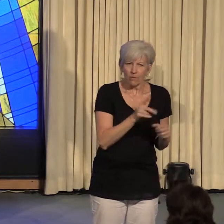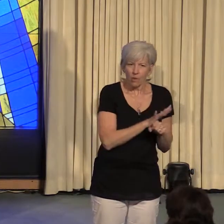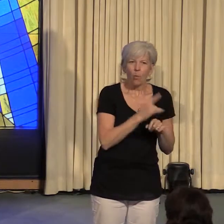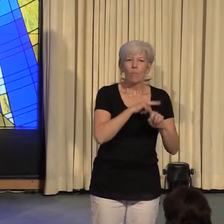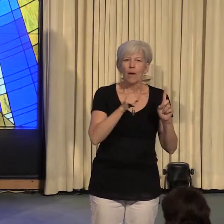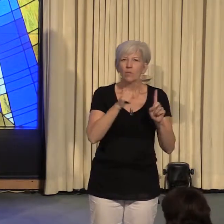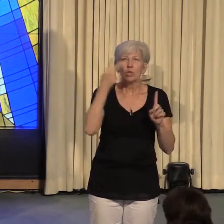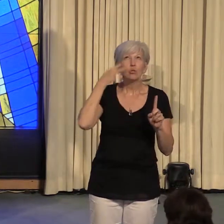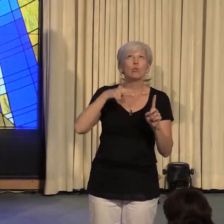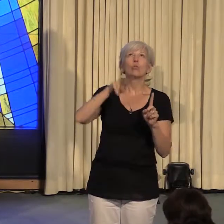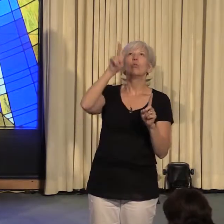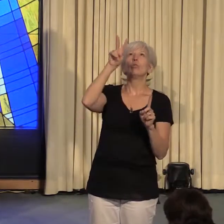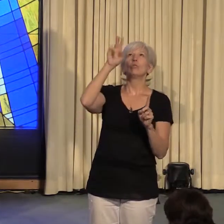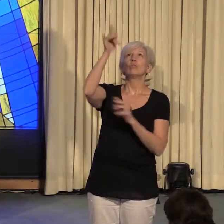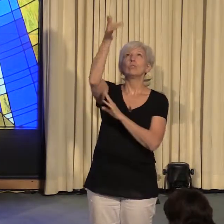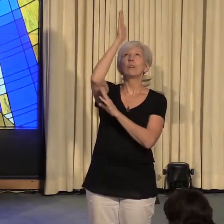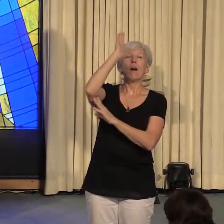God. And,